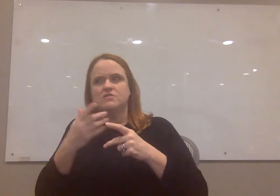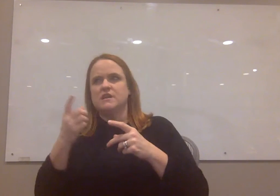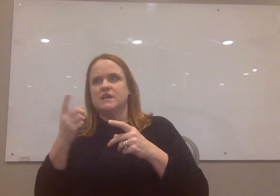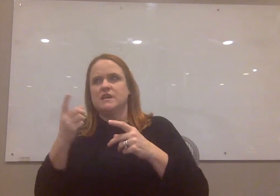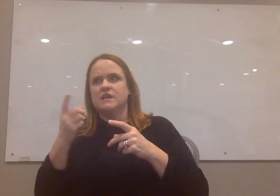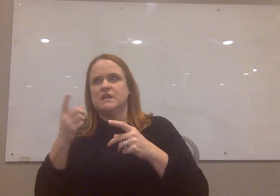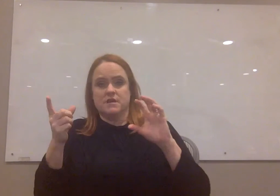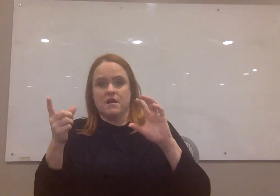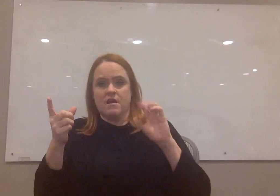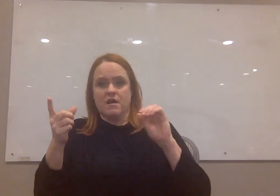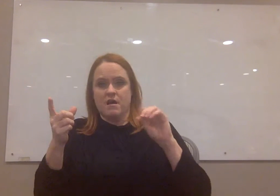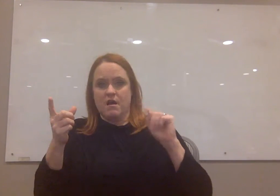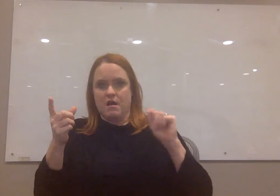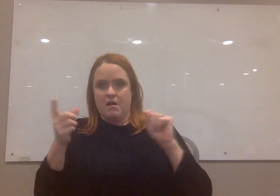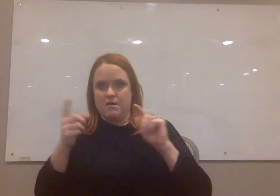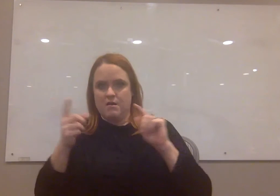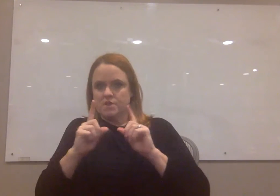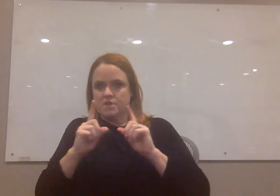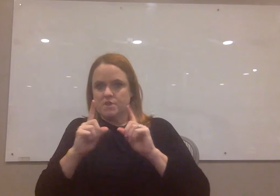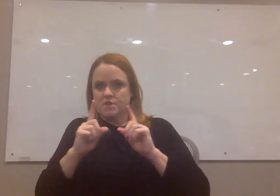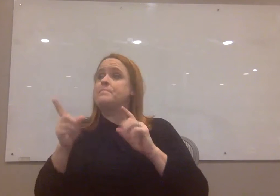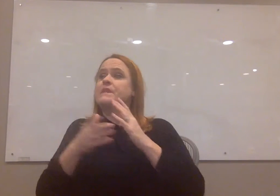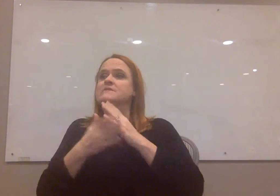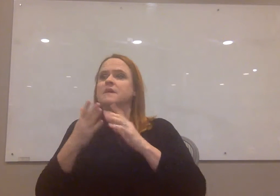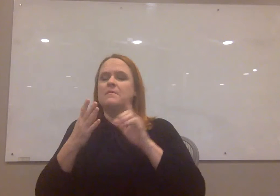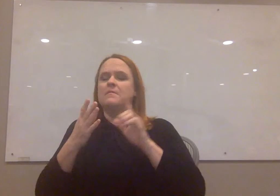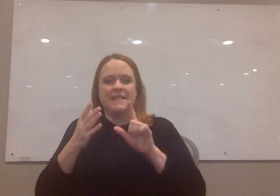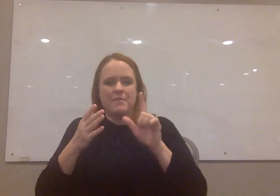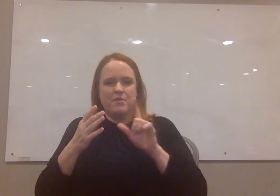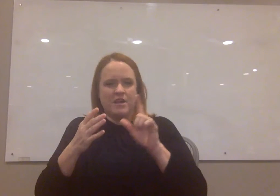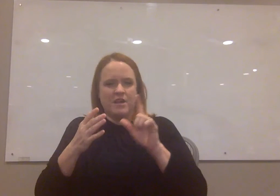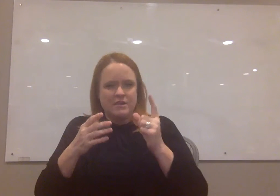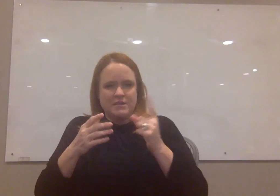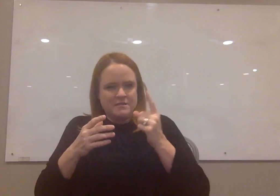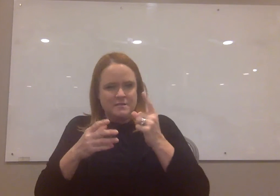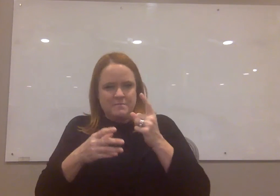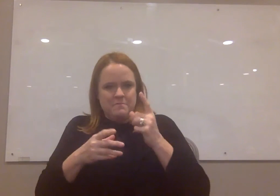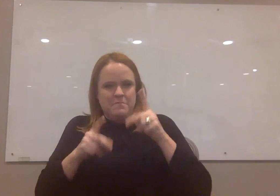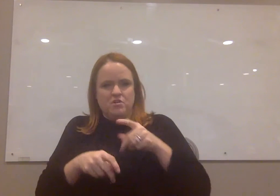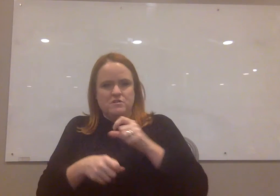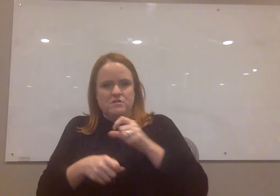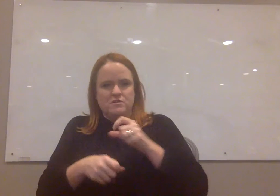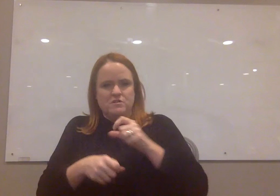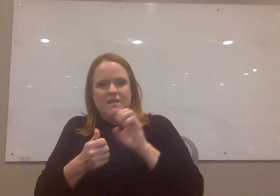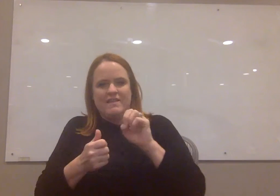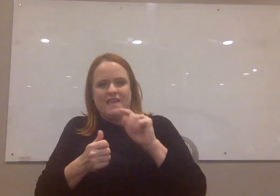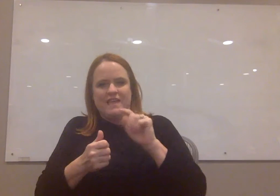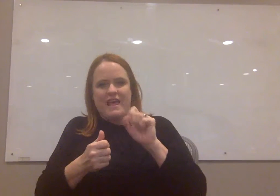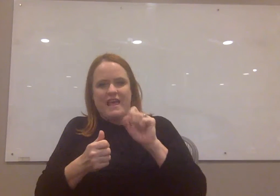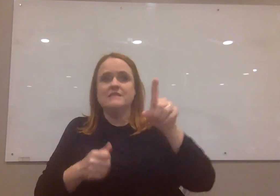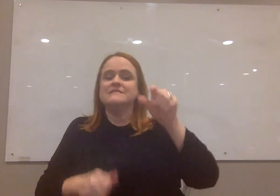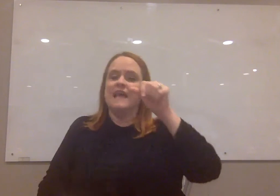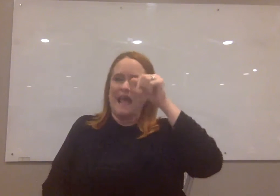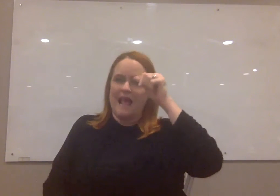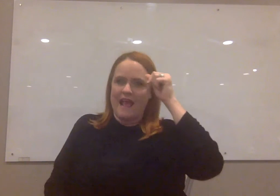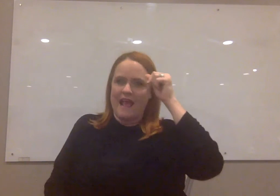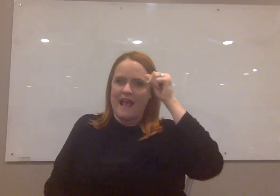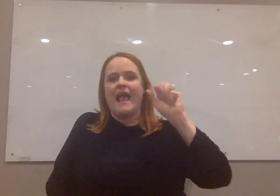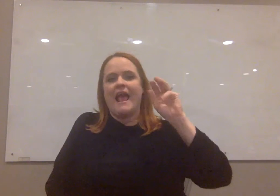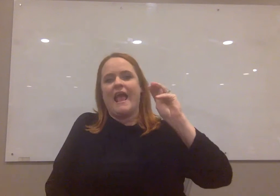some sort of library to work with X? We're talking about Amnesia. Amnesia. Yeah. So X was